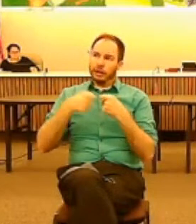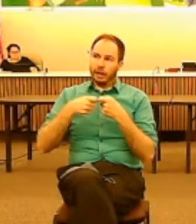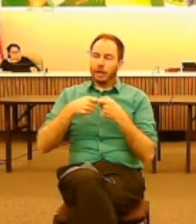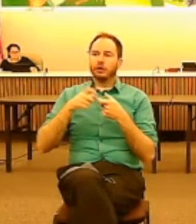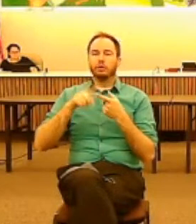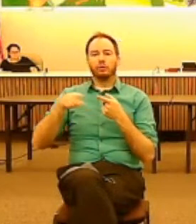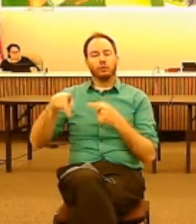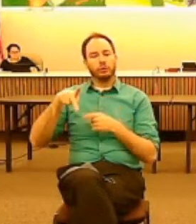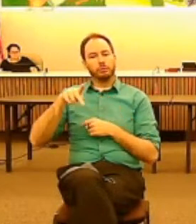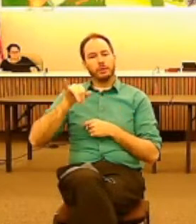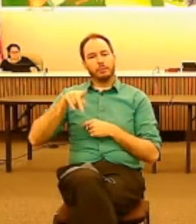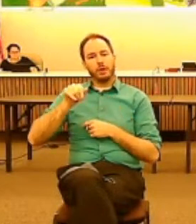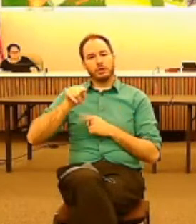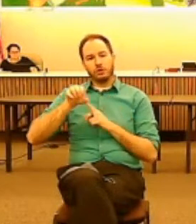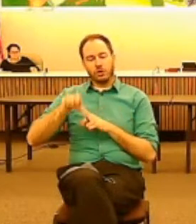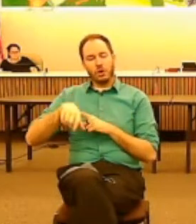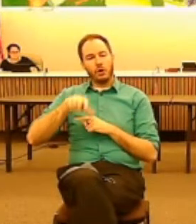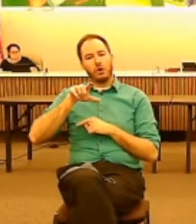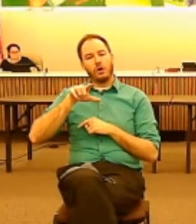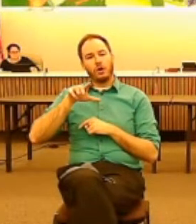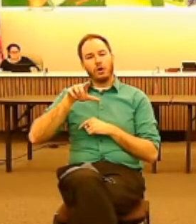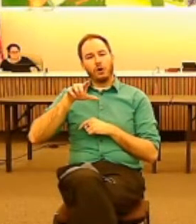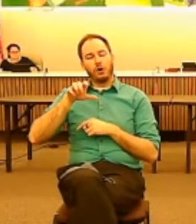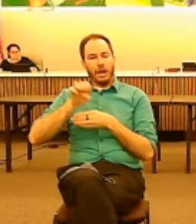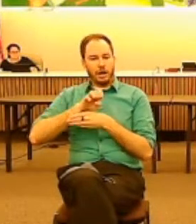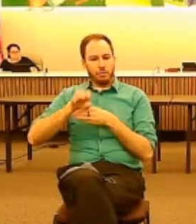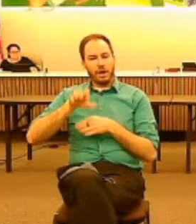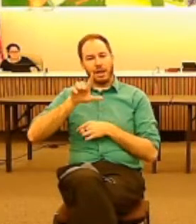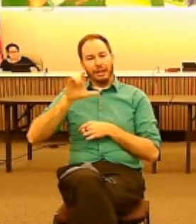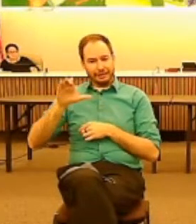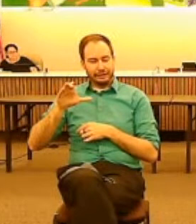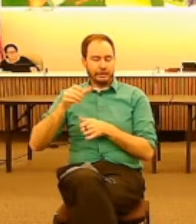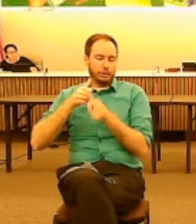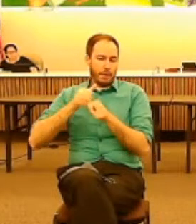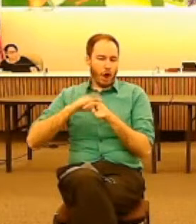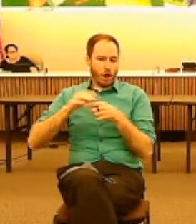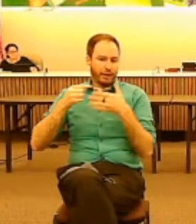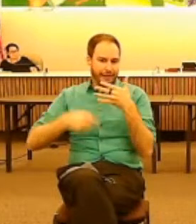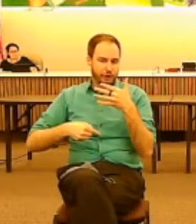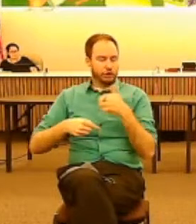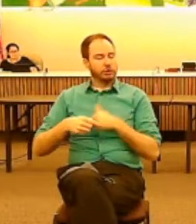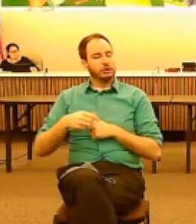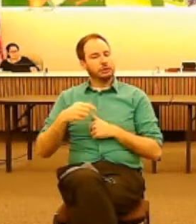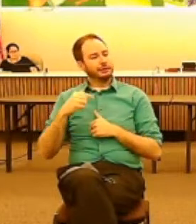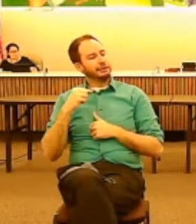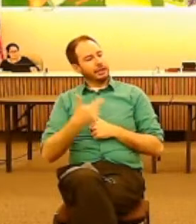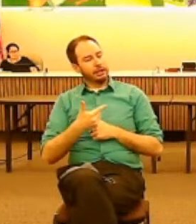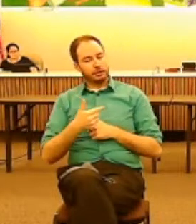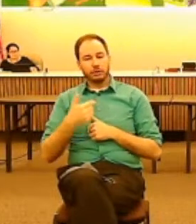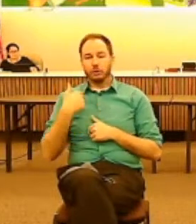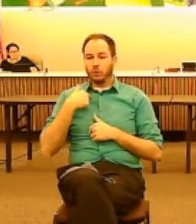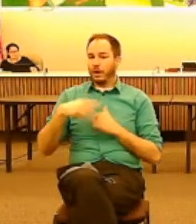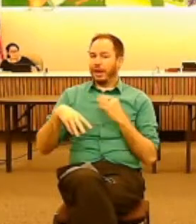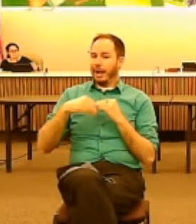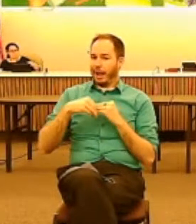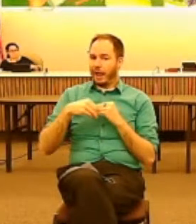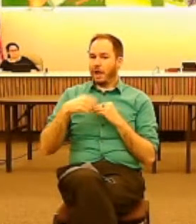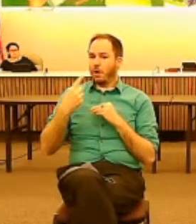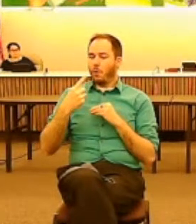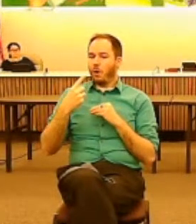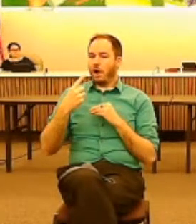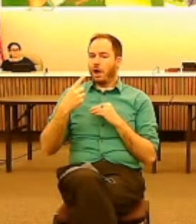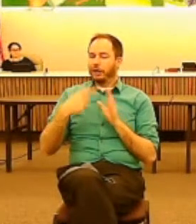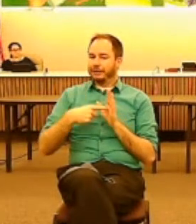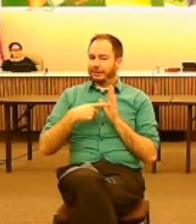Pipitone Enterprises LLC, subject to conditions. Second. So I'll note that we added a condition